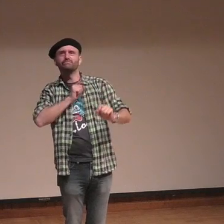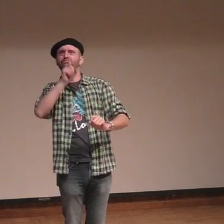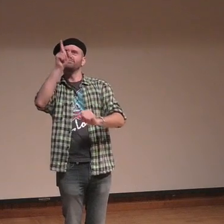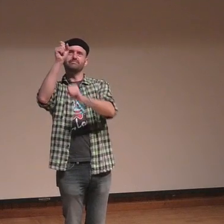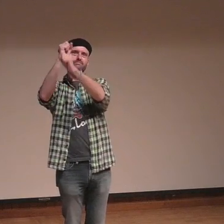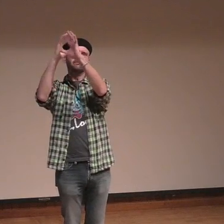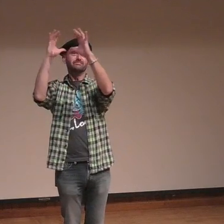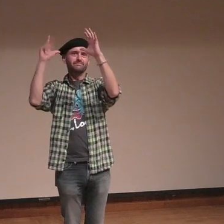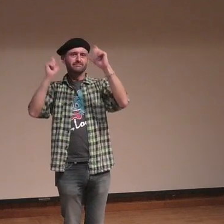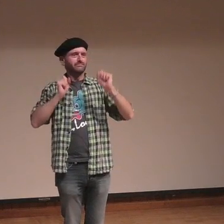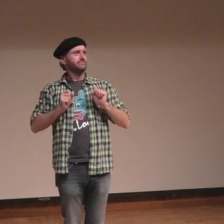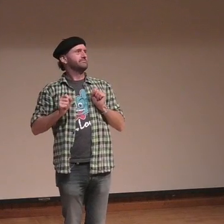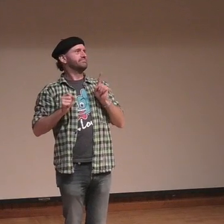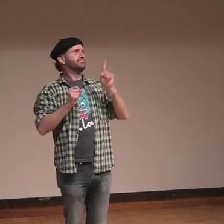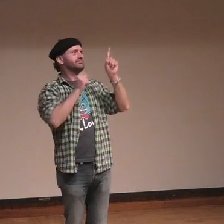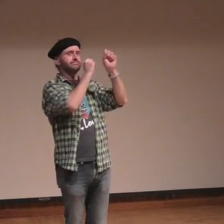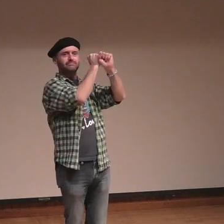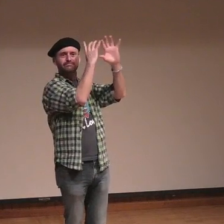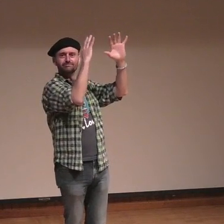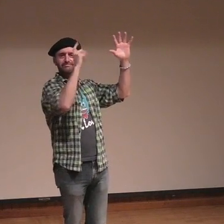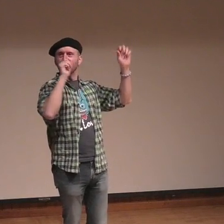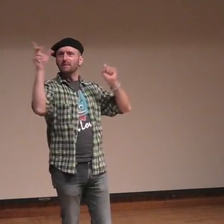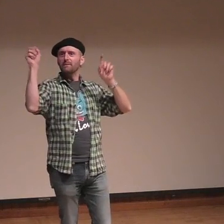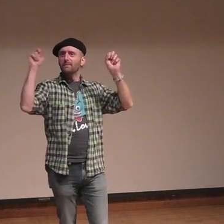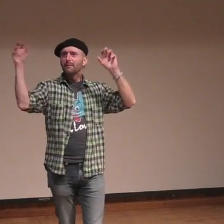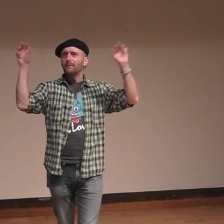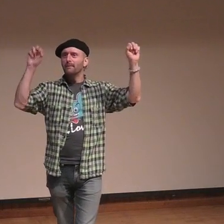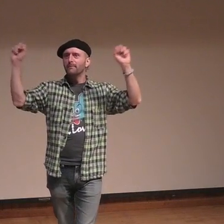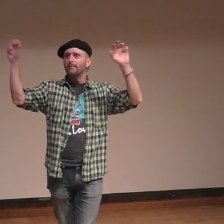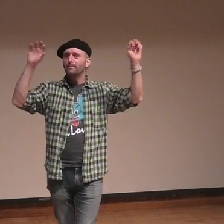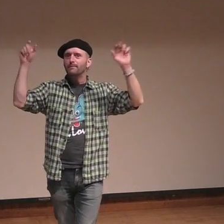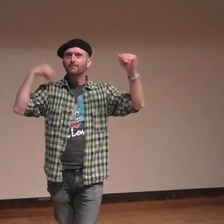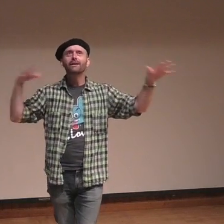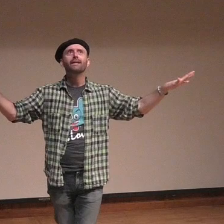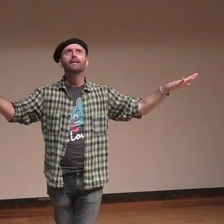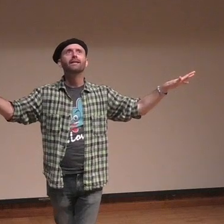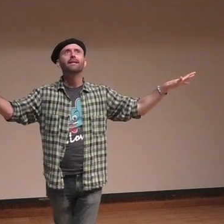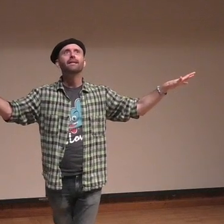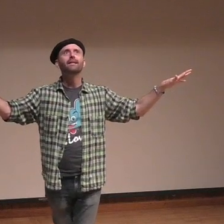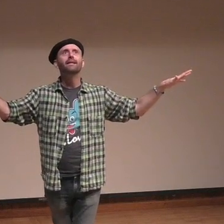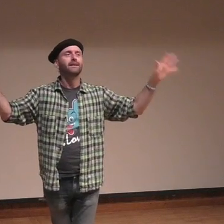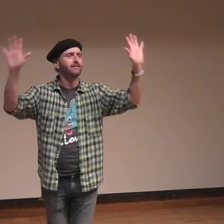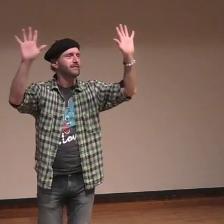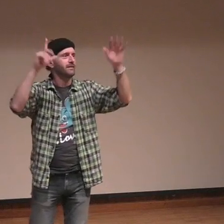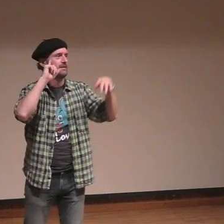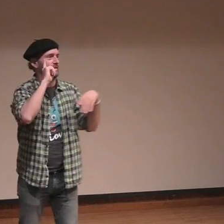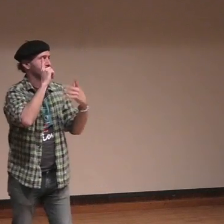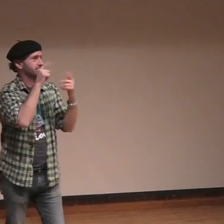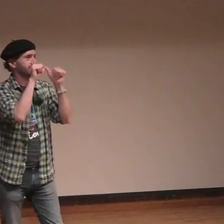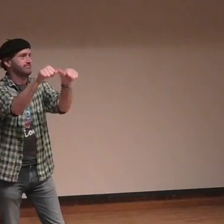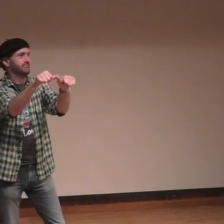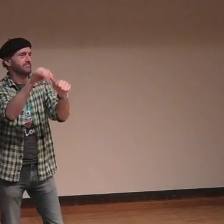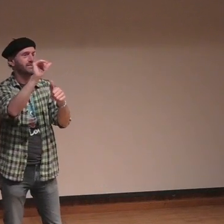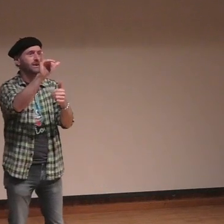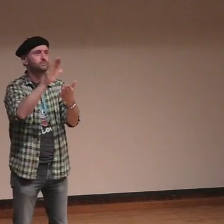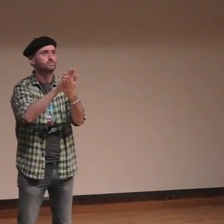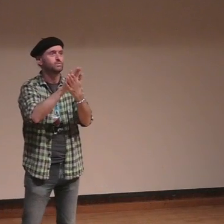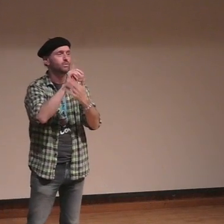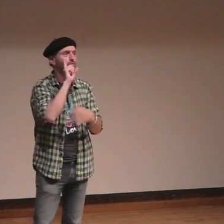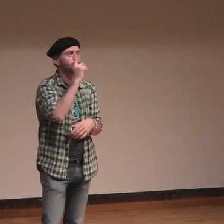And I had total access. And I had total access to this other language in American Sign Language, and things were alive and vivid. So